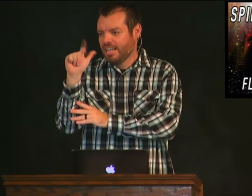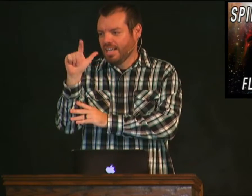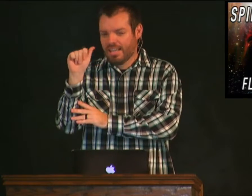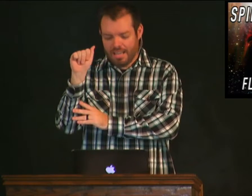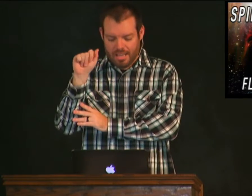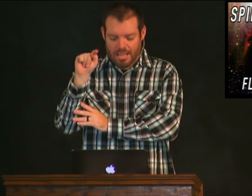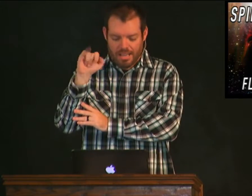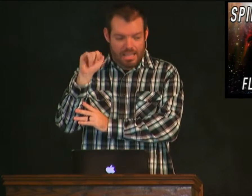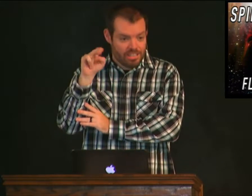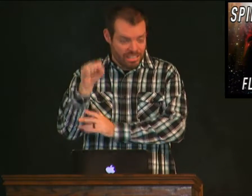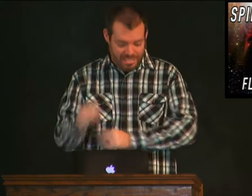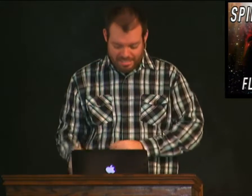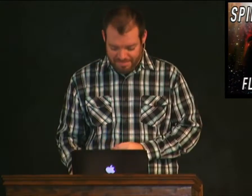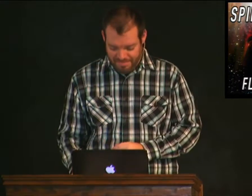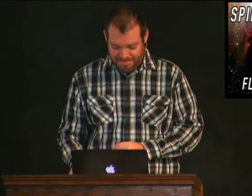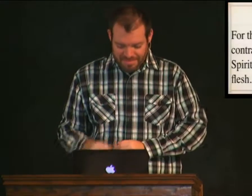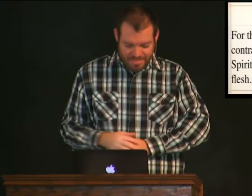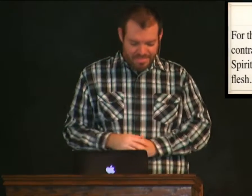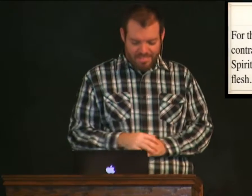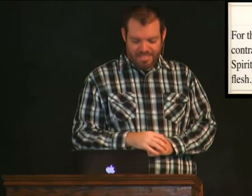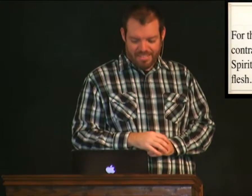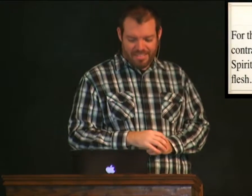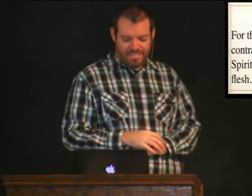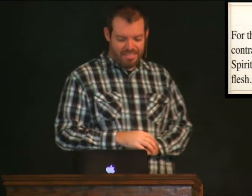in Galatians.